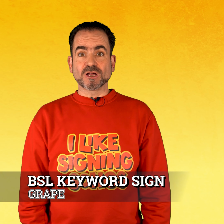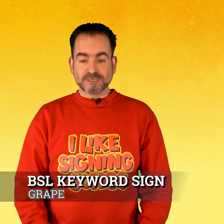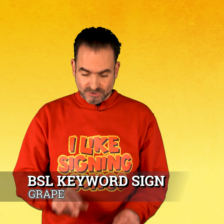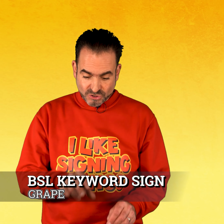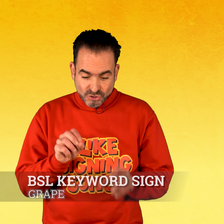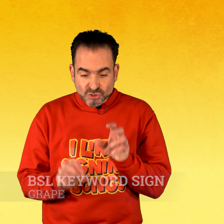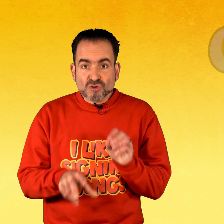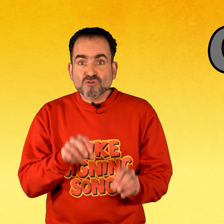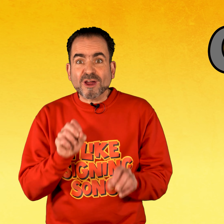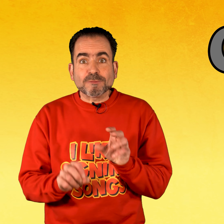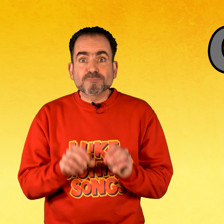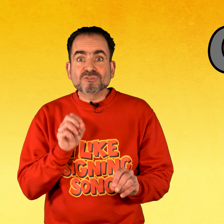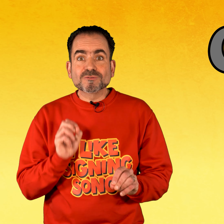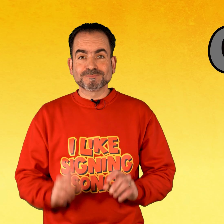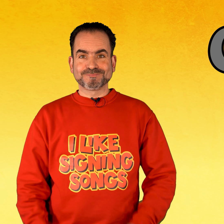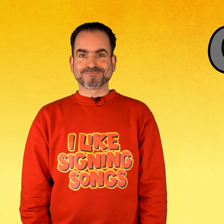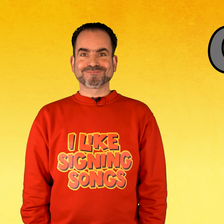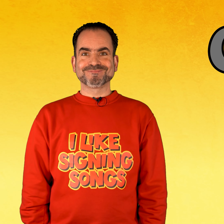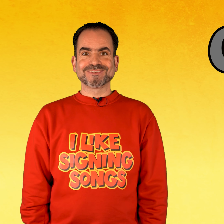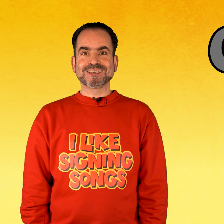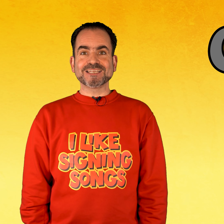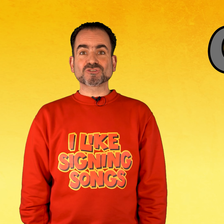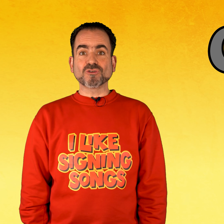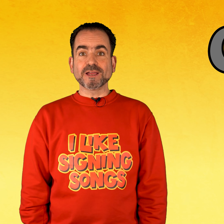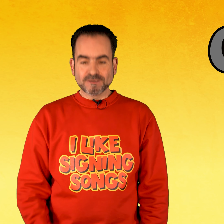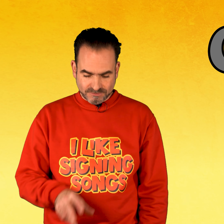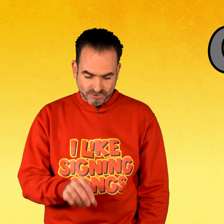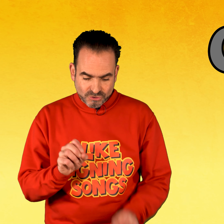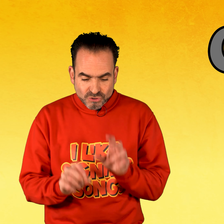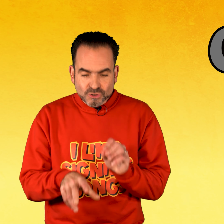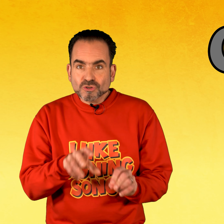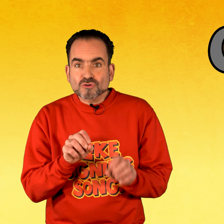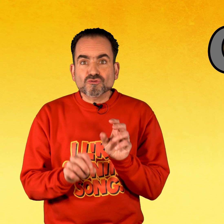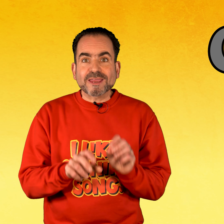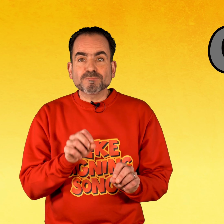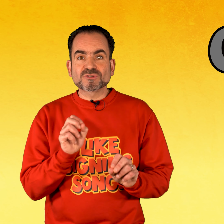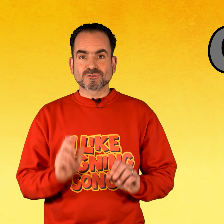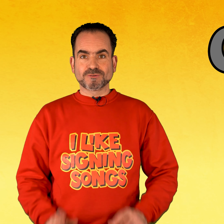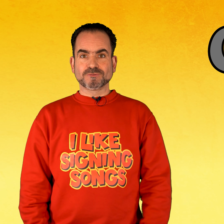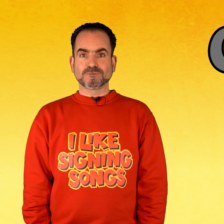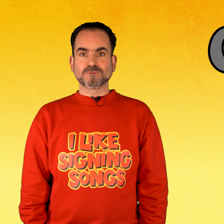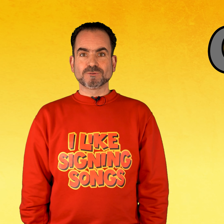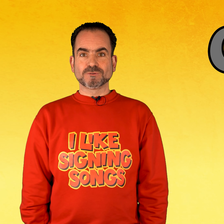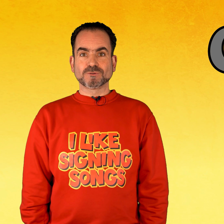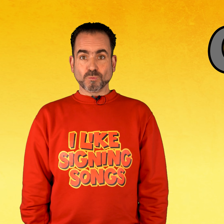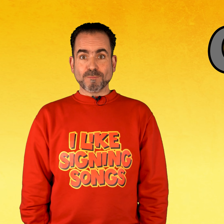sign, grapes. Let's try grapes. One more,